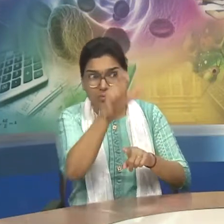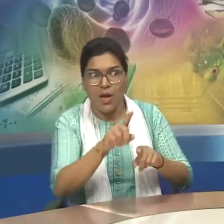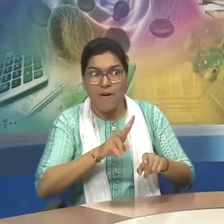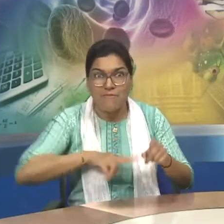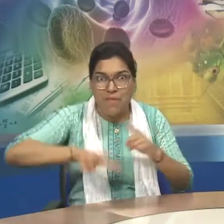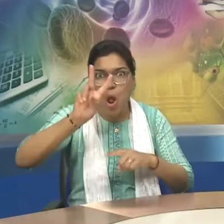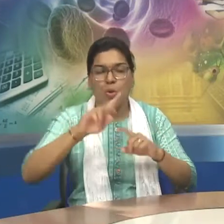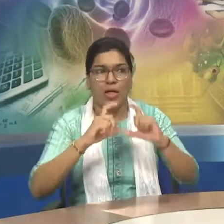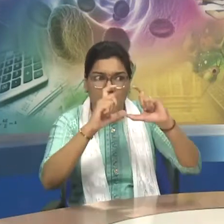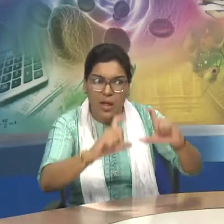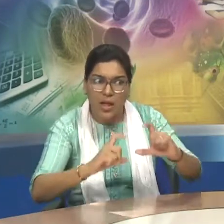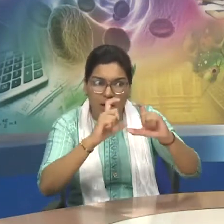non-remunerative